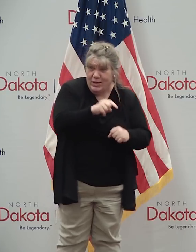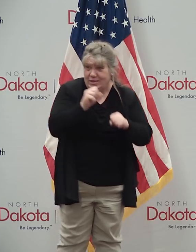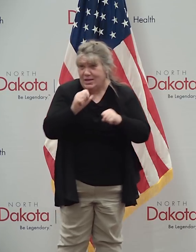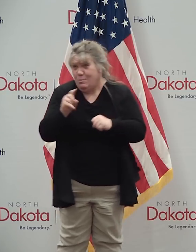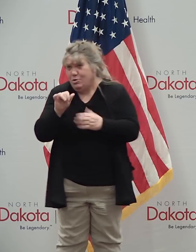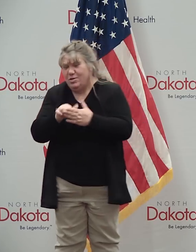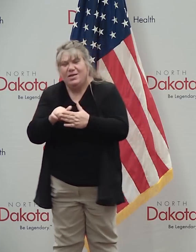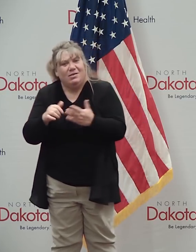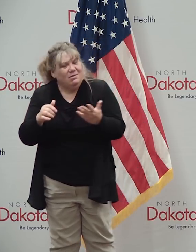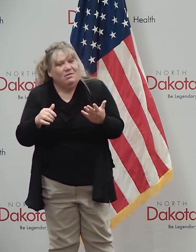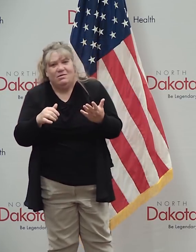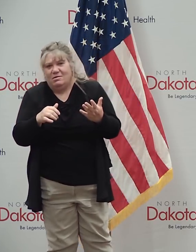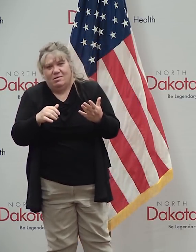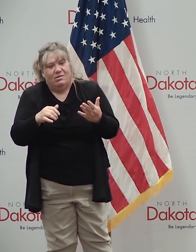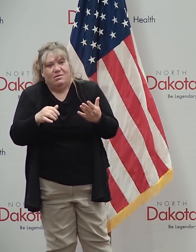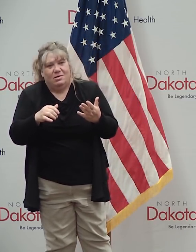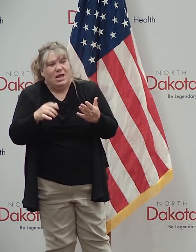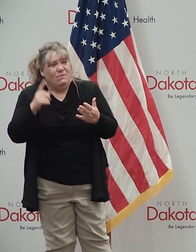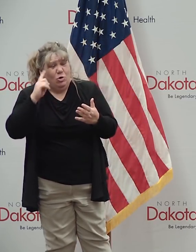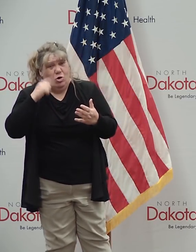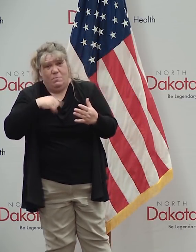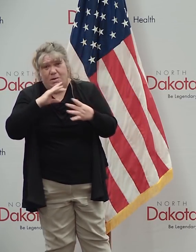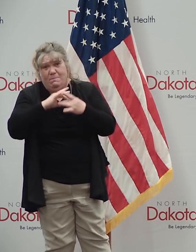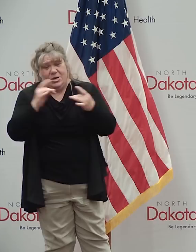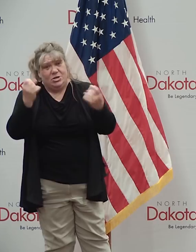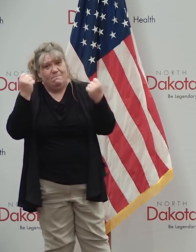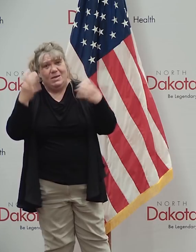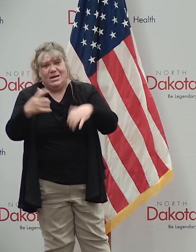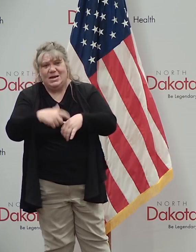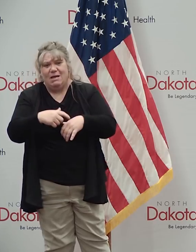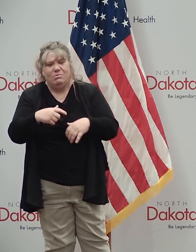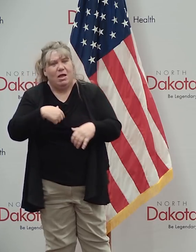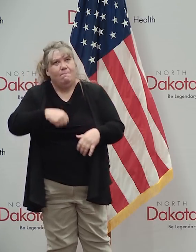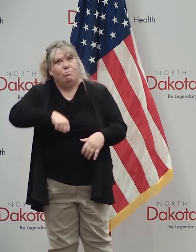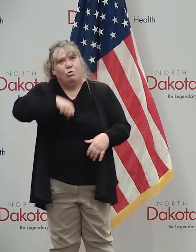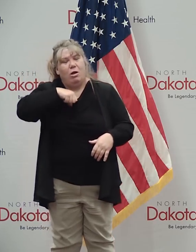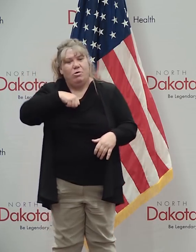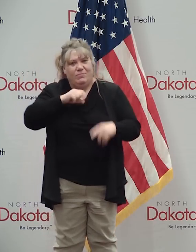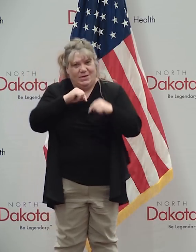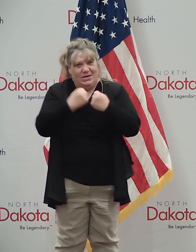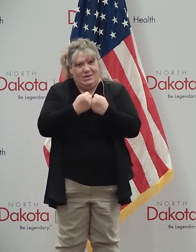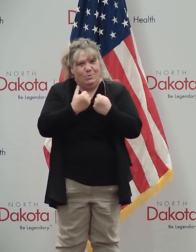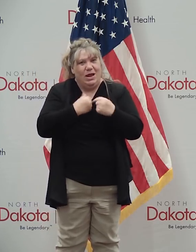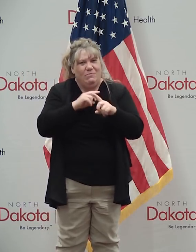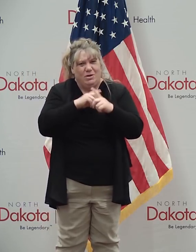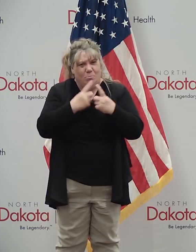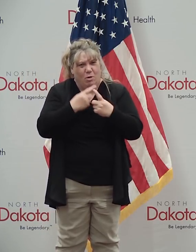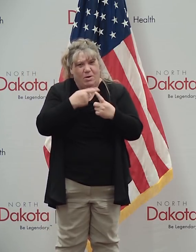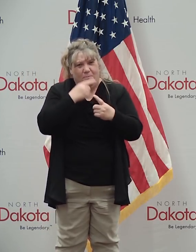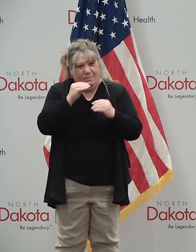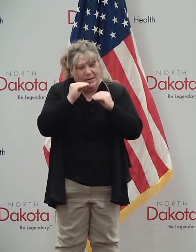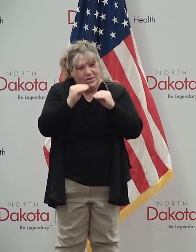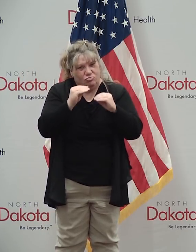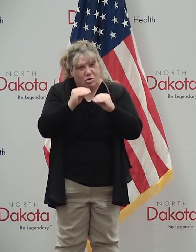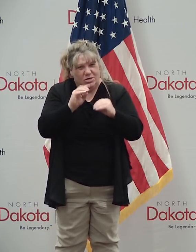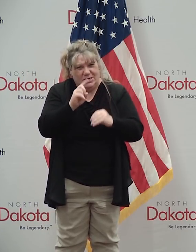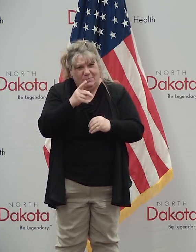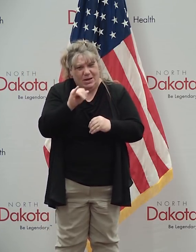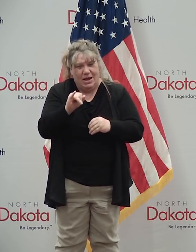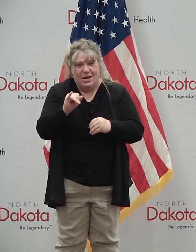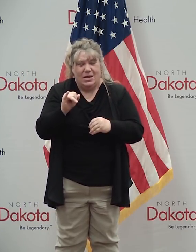that's truly, as you've heard me mention many times, just so proud of the team that we have at the Department of Public Instruction, and there's